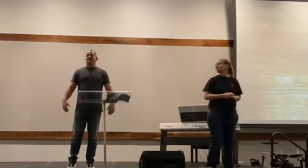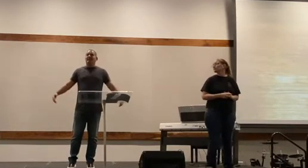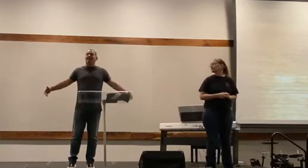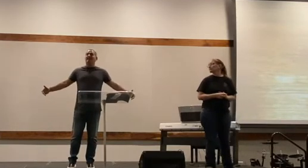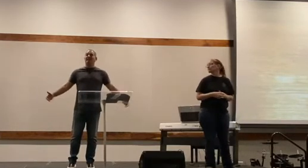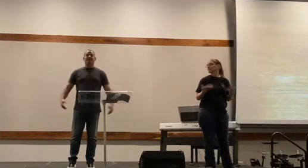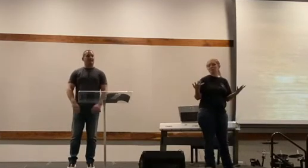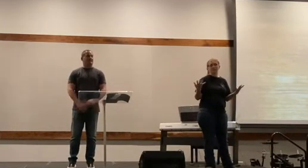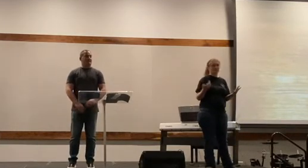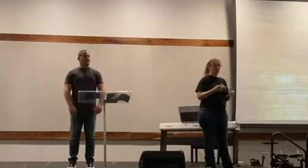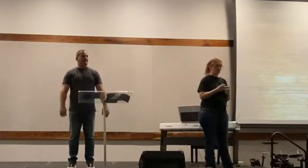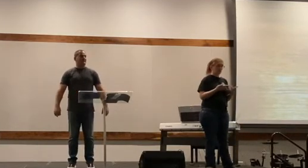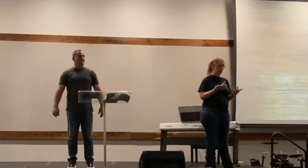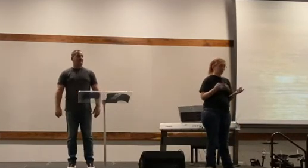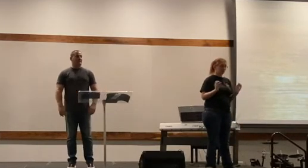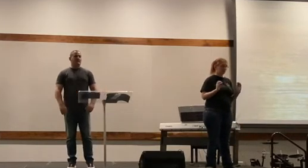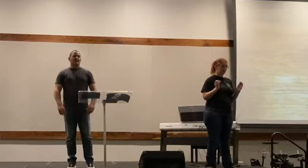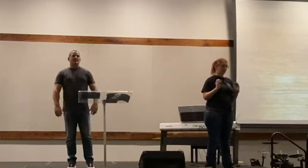till he had nothing.